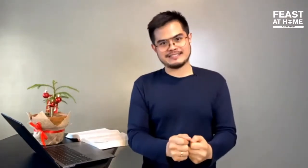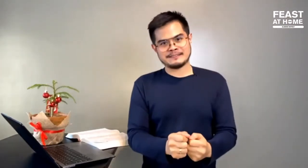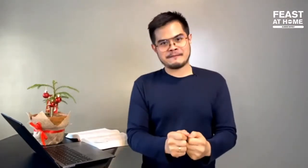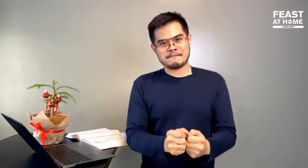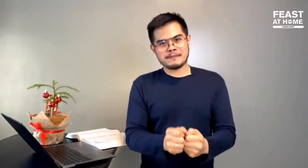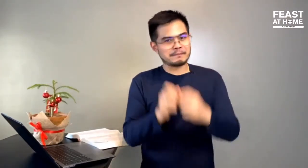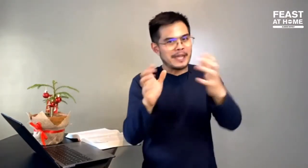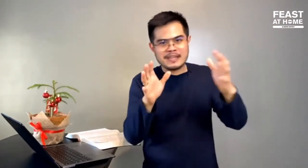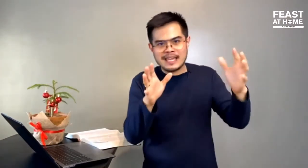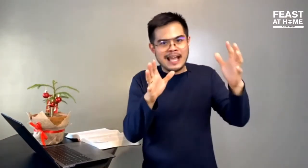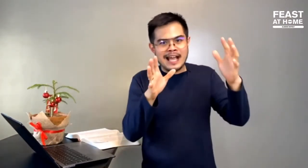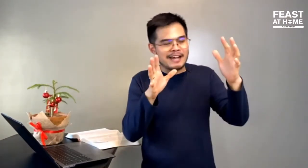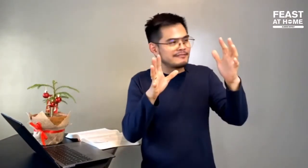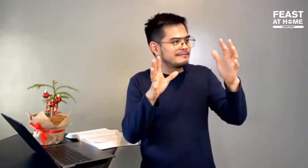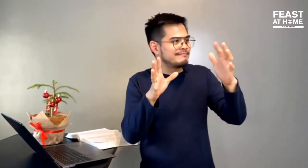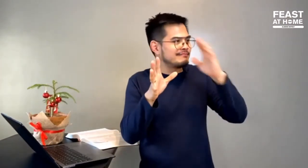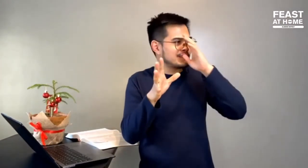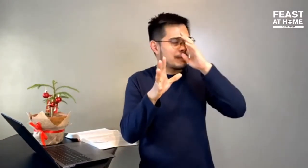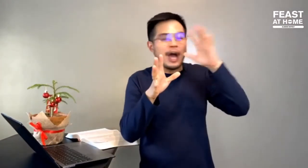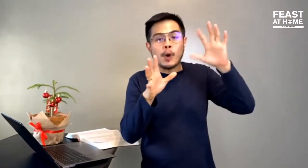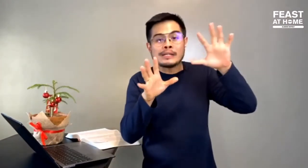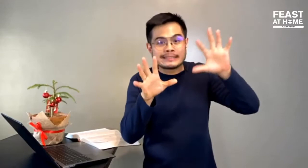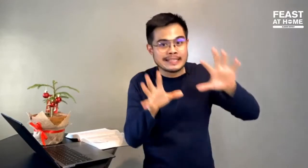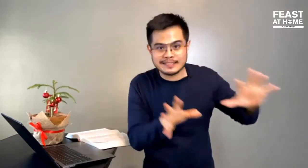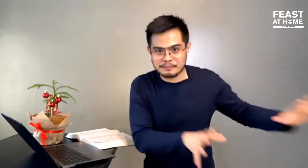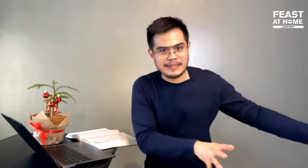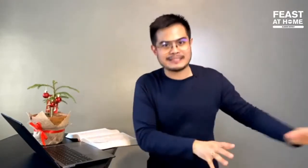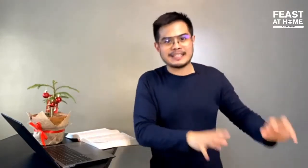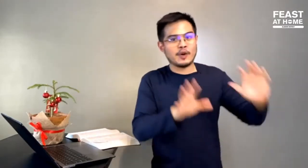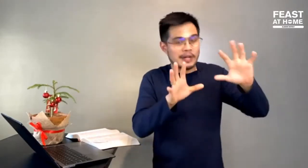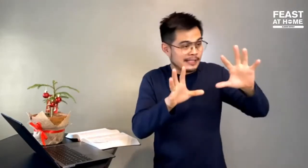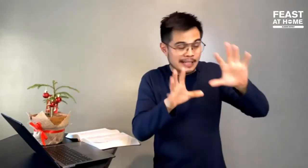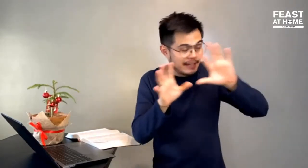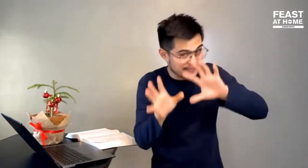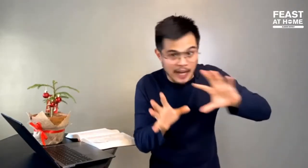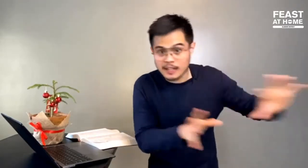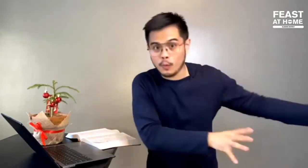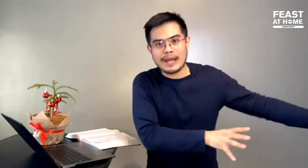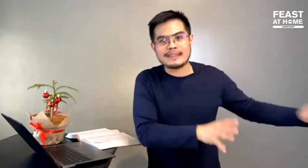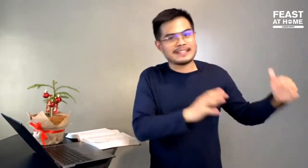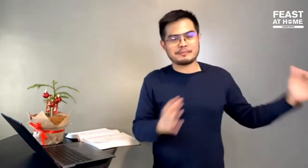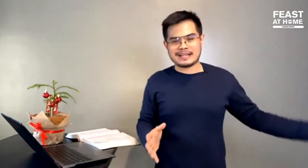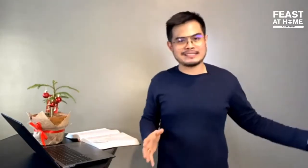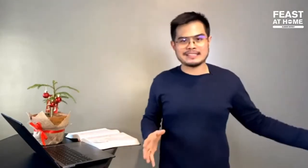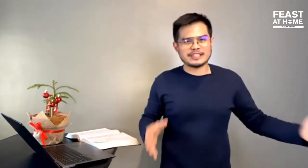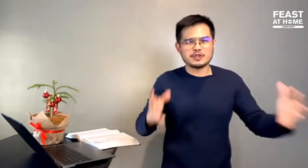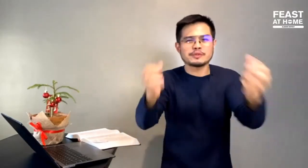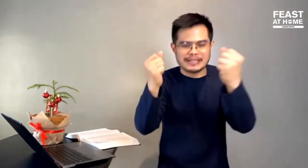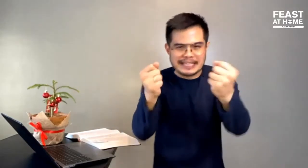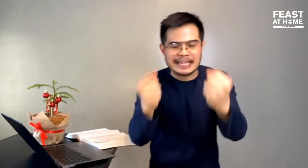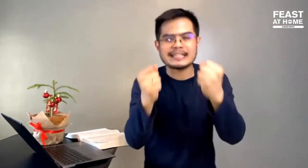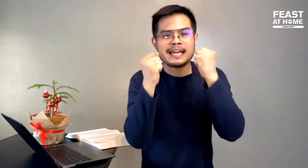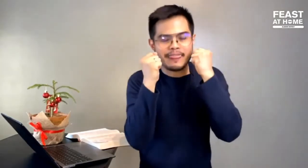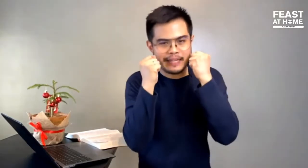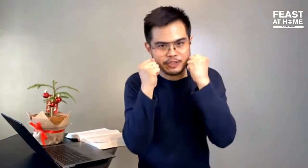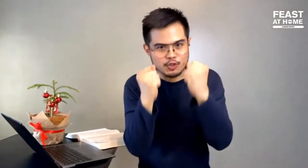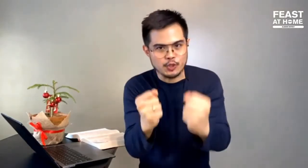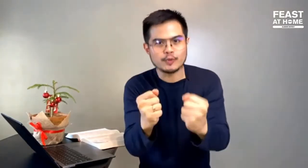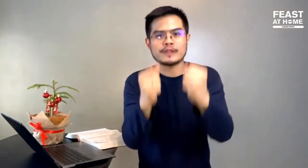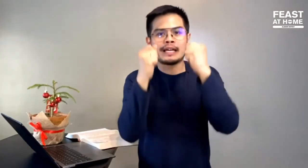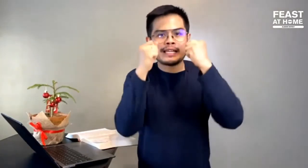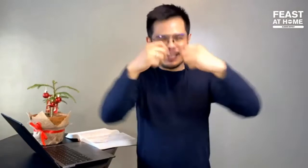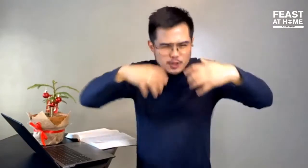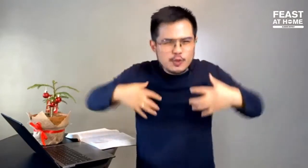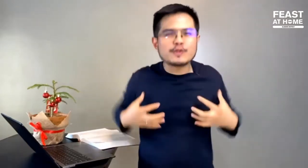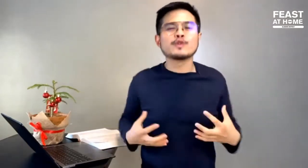living that may have somehow dissipated or have gone away this past year. That you would regain that